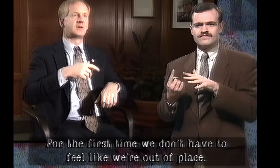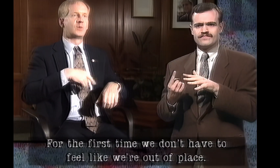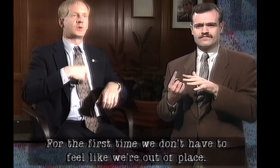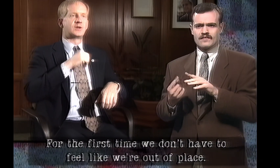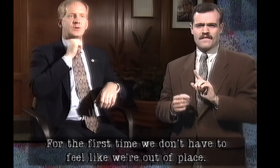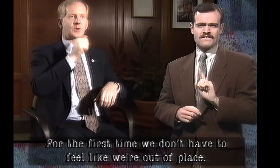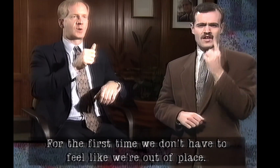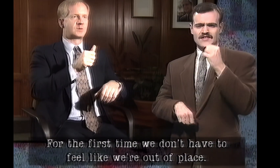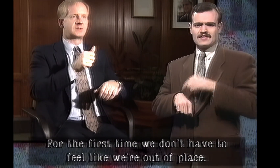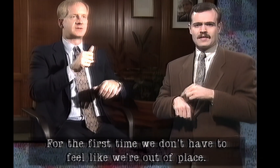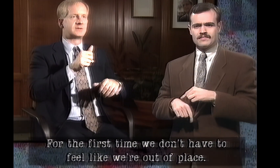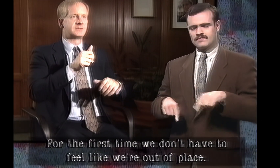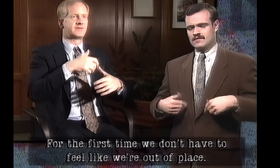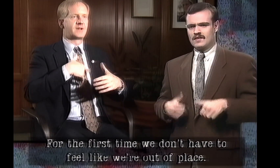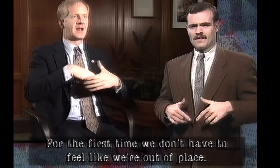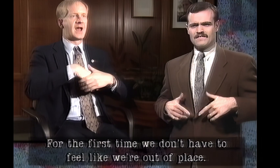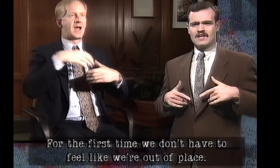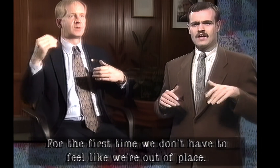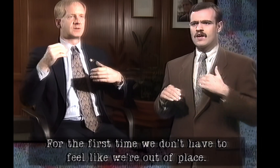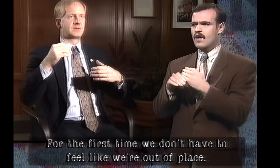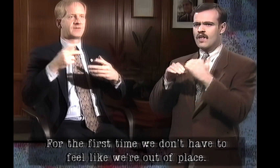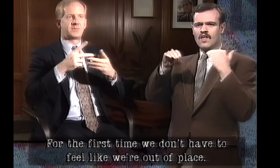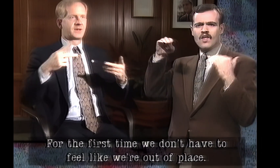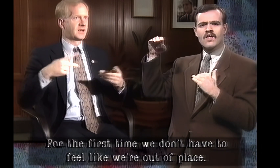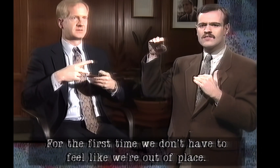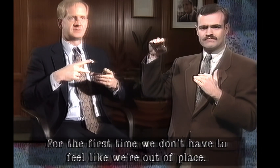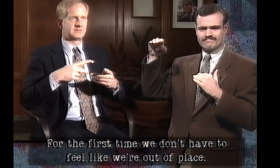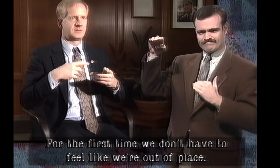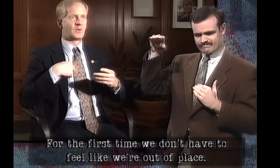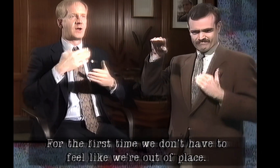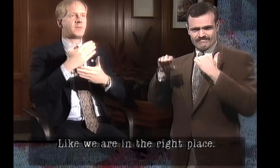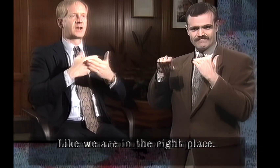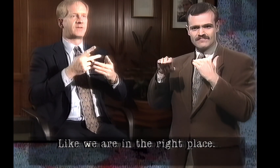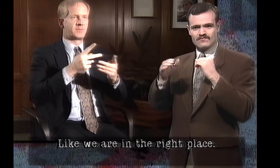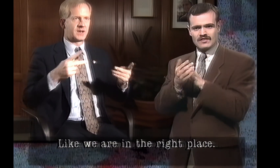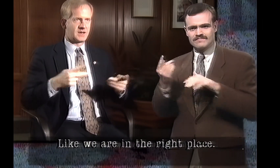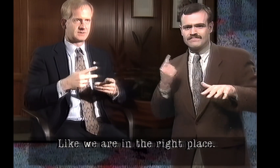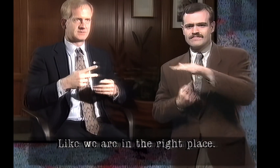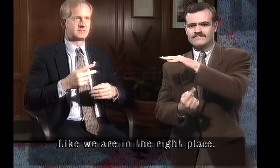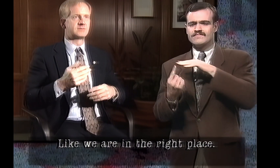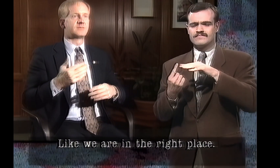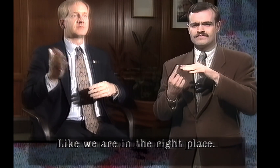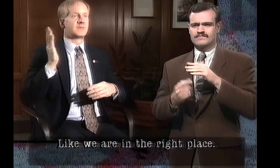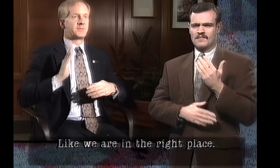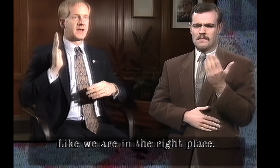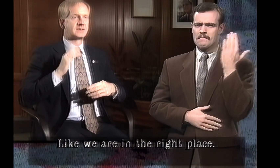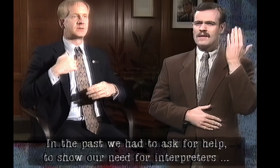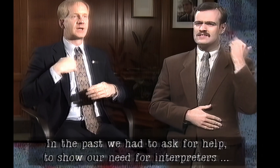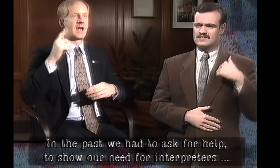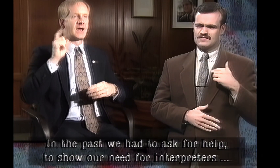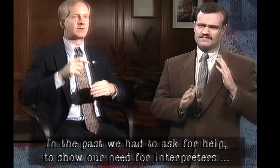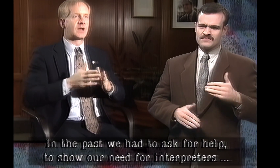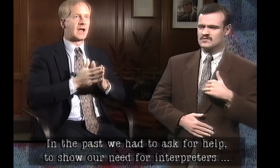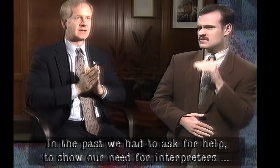for the first time, we don't have to feel like we're out of place, like we are in the right place. In